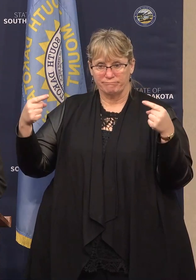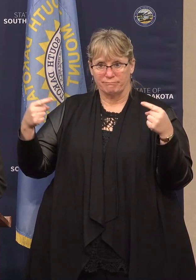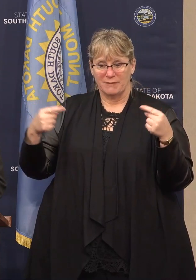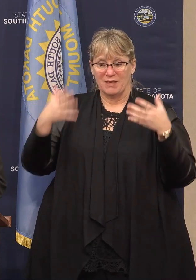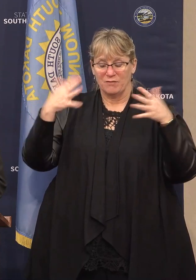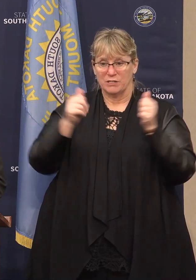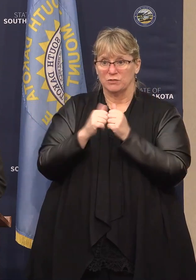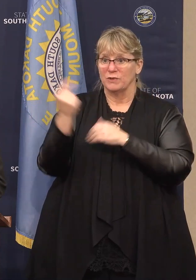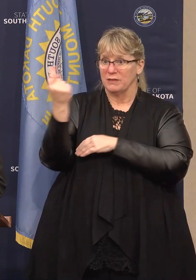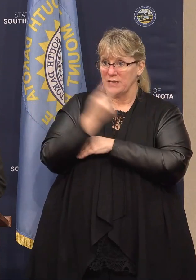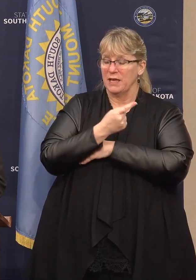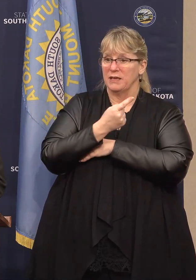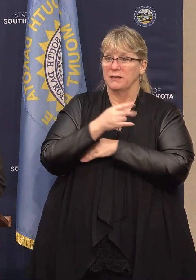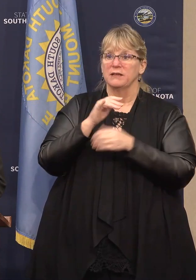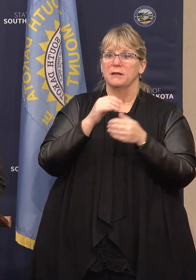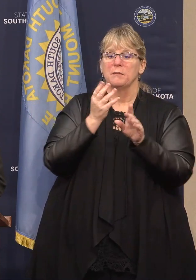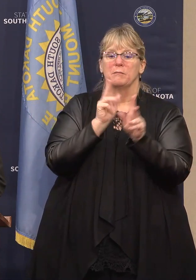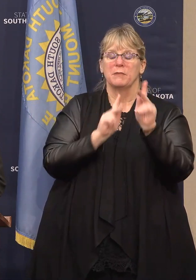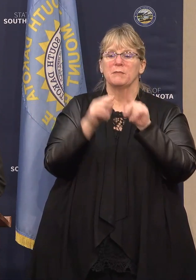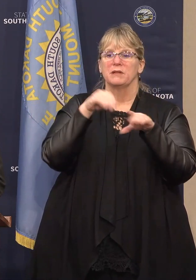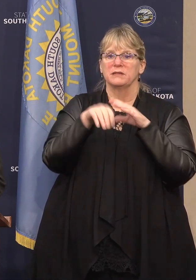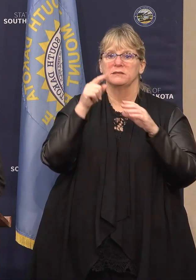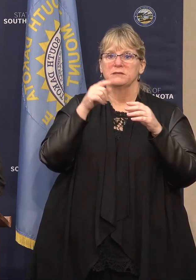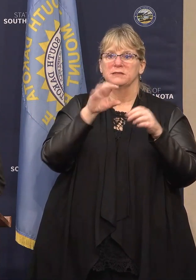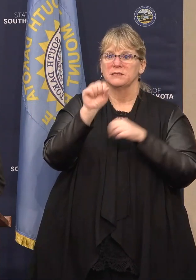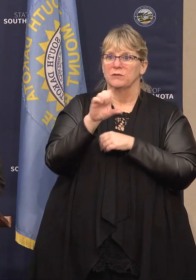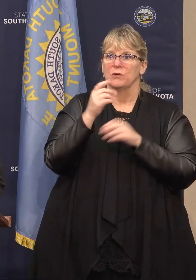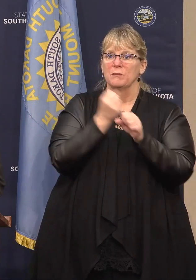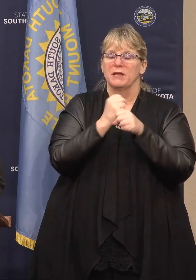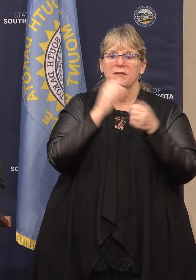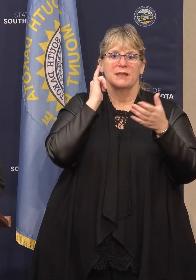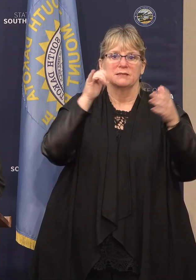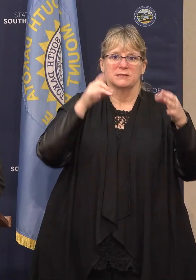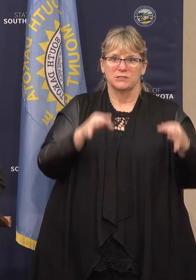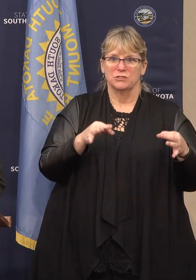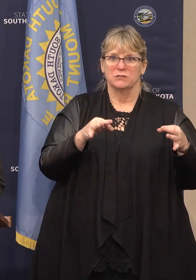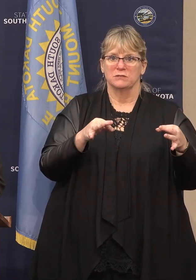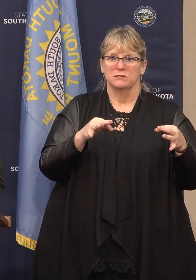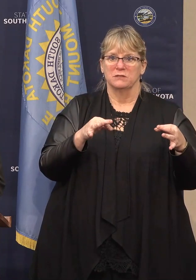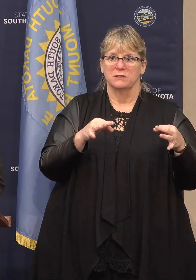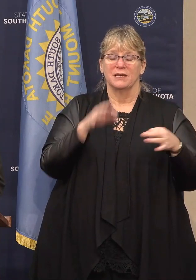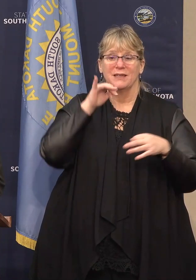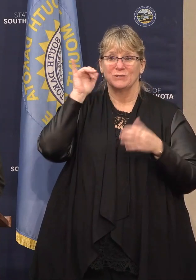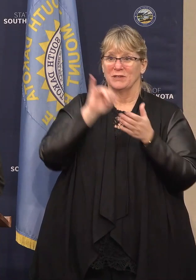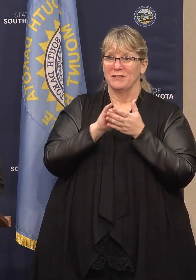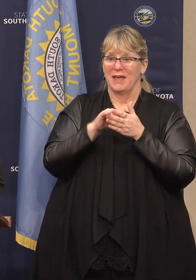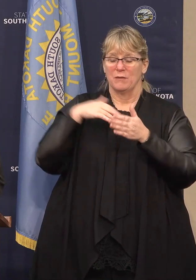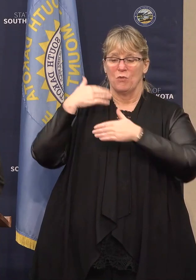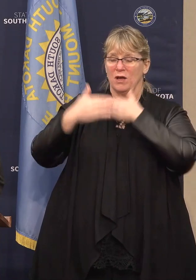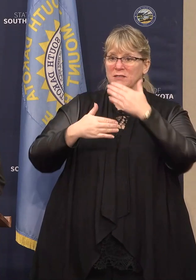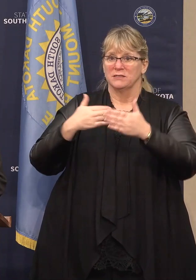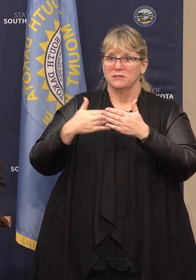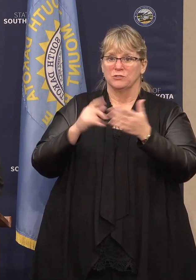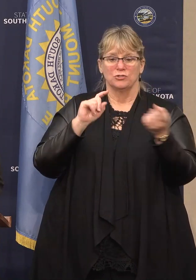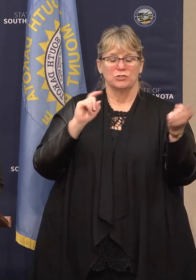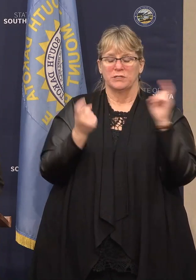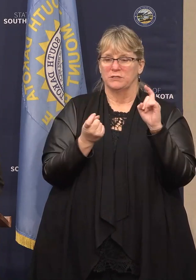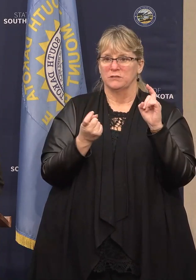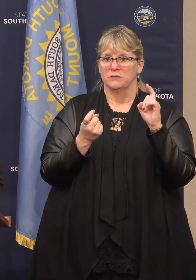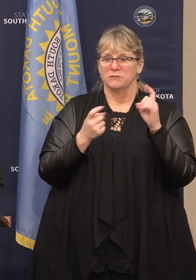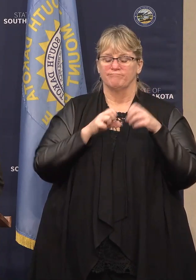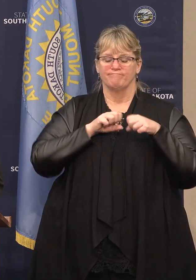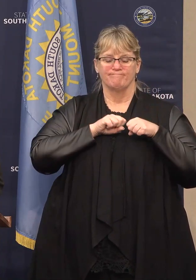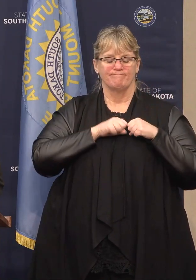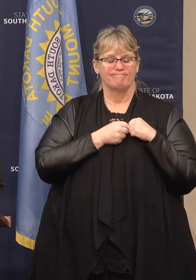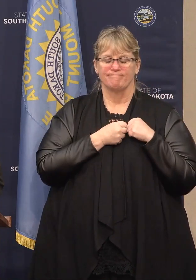was the decision of the people and the legislature here. Yesterday, that process was changed, and it grieved me to see it,